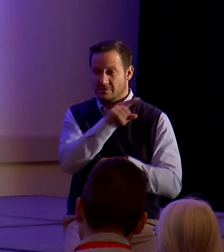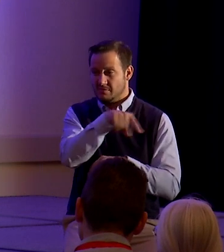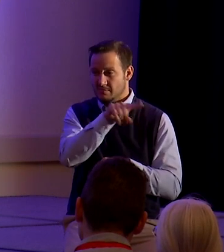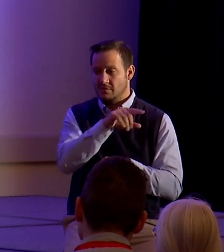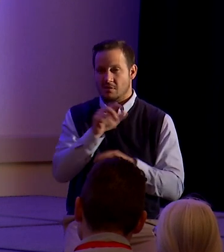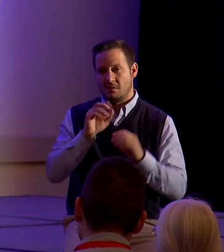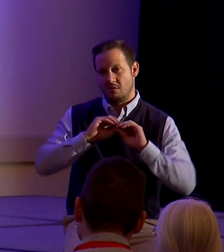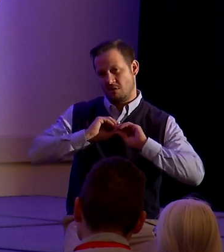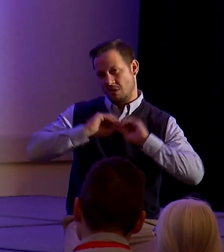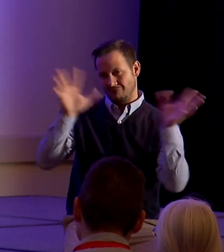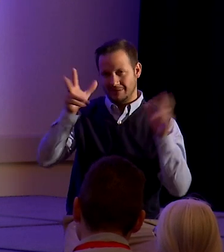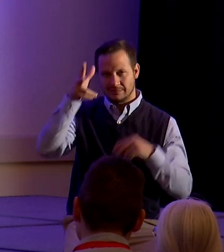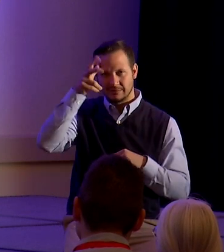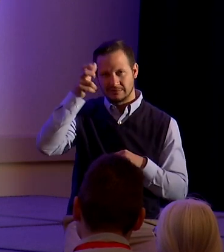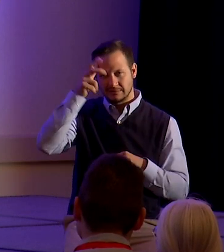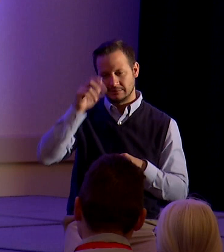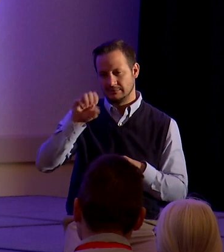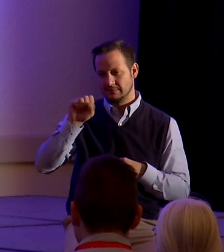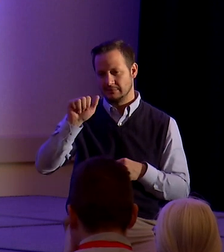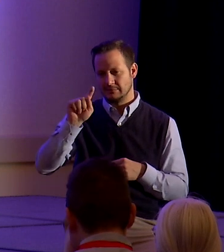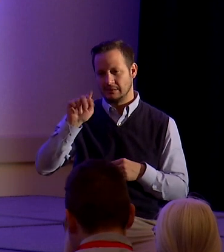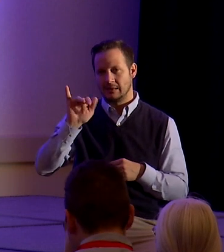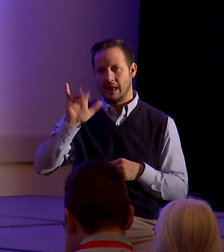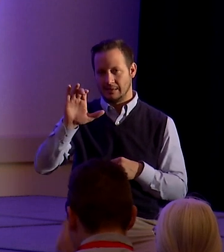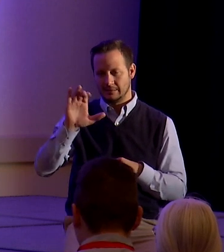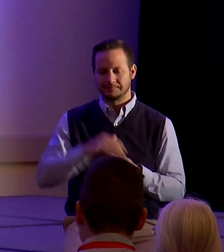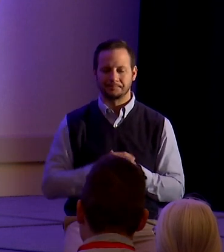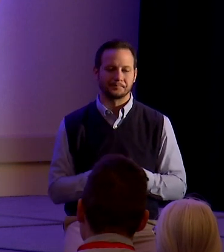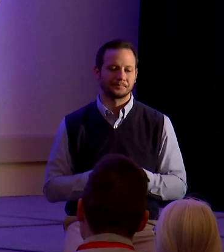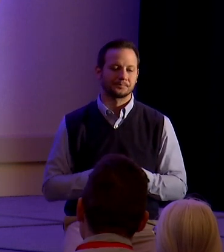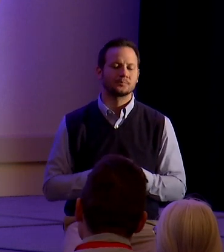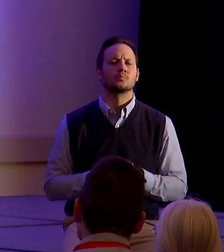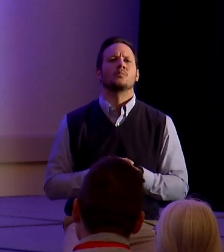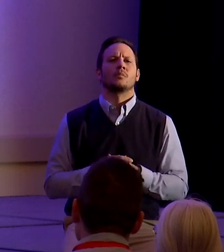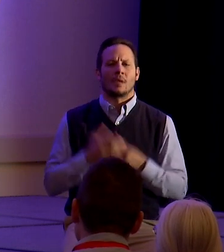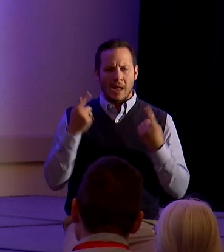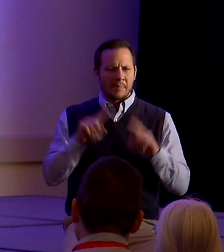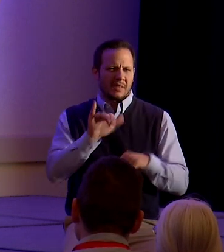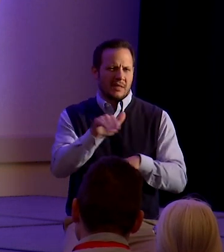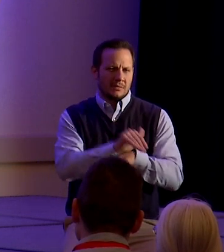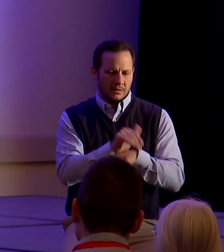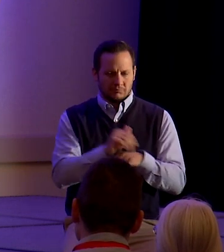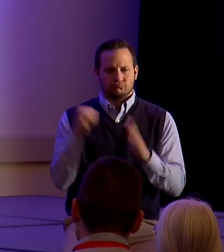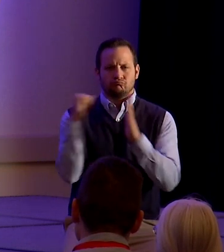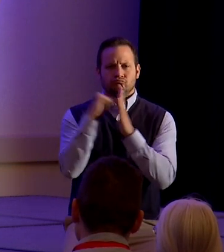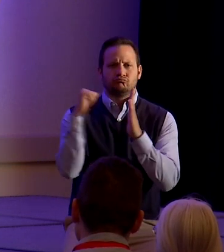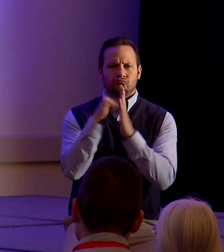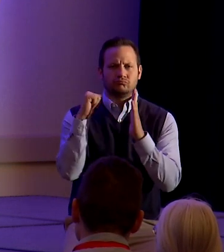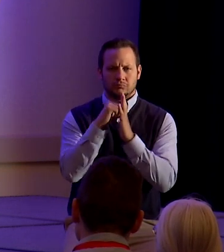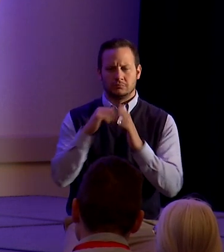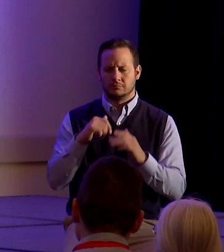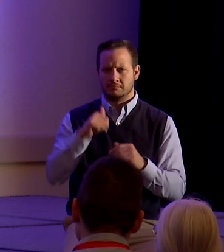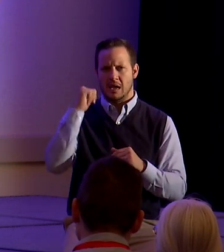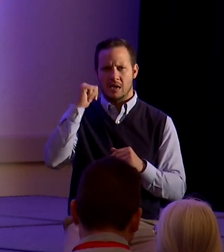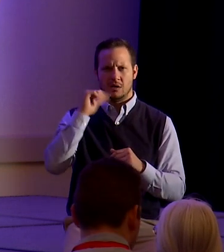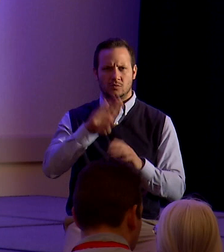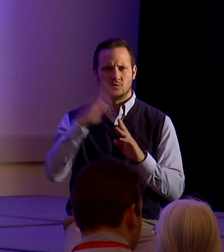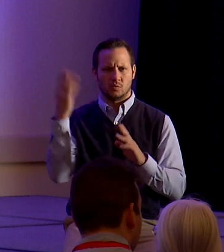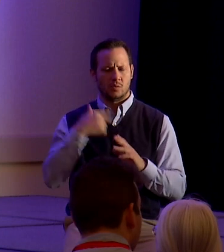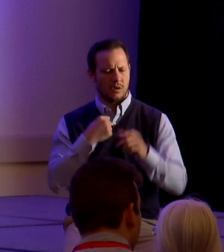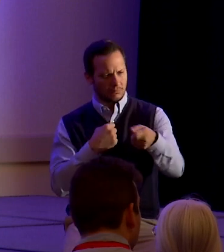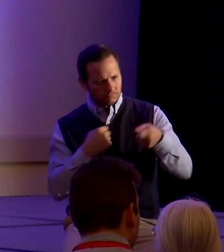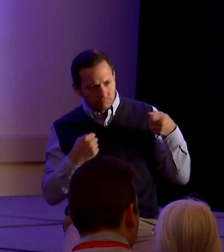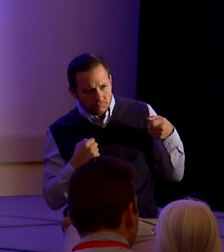were satanic, clearly. There was a knock on my back door and I opened it up, and it was one of the gentlemen from that